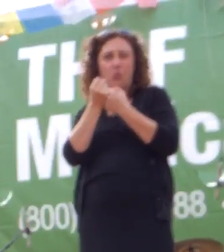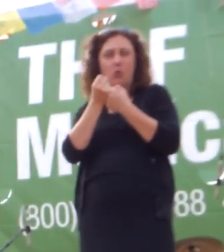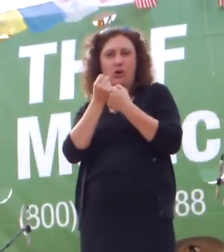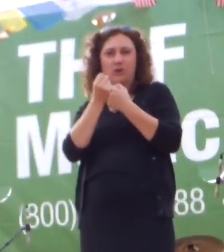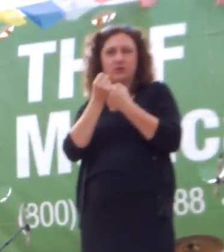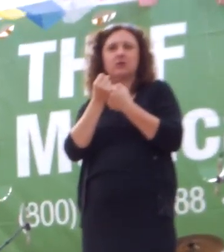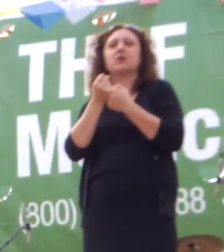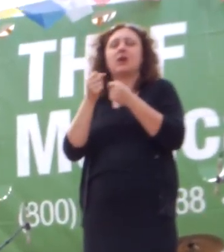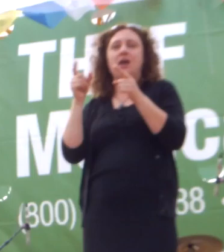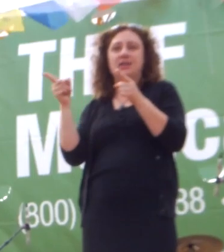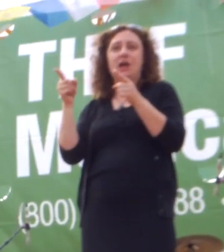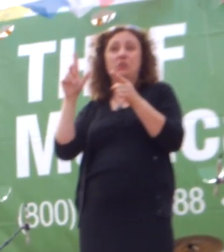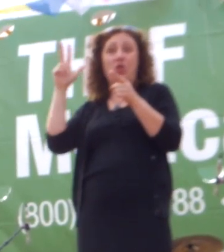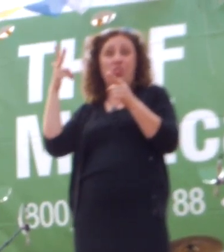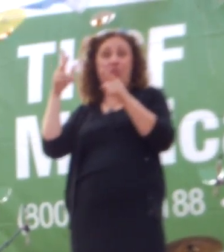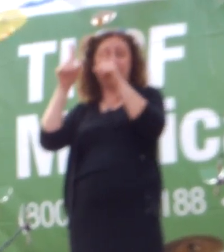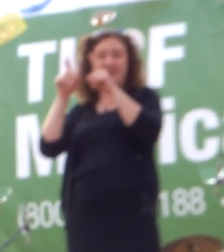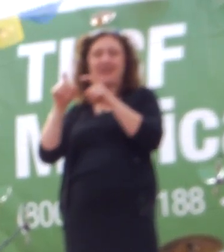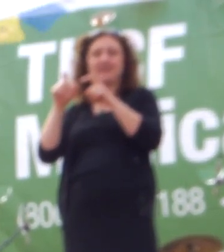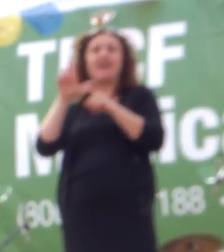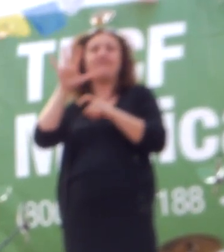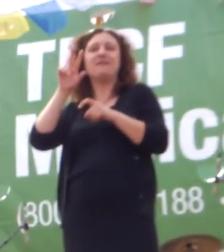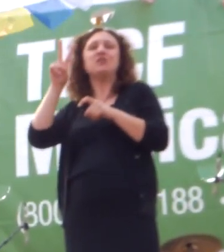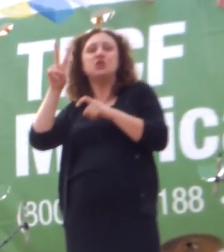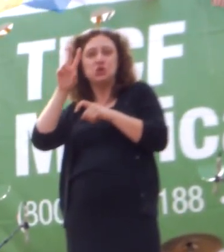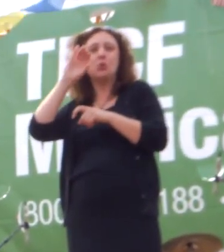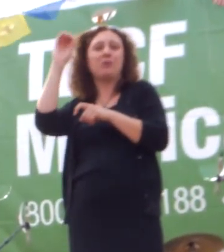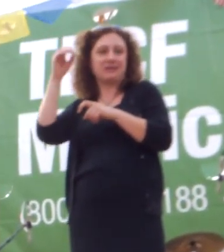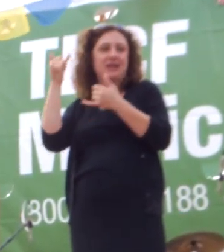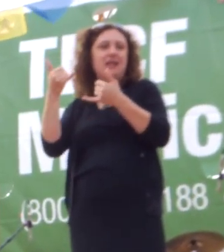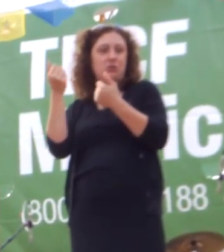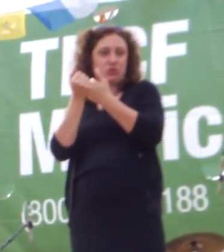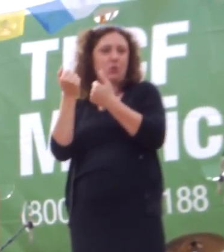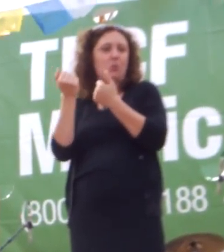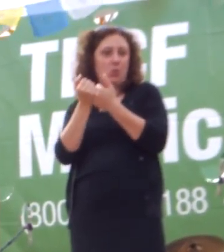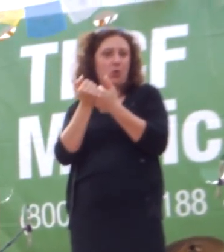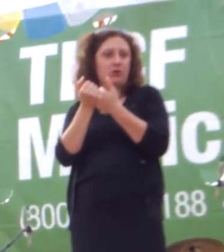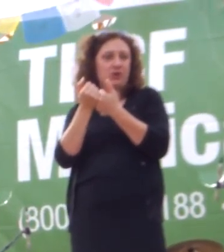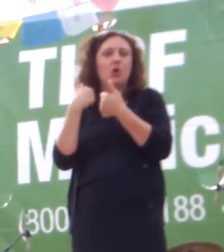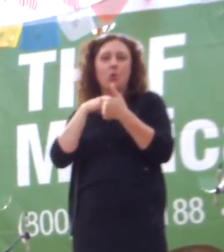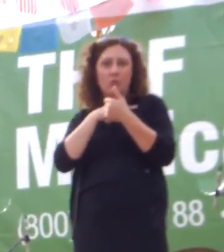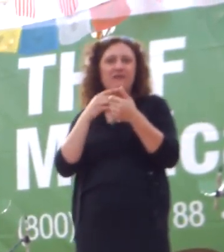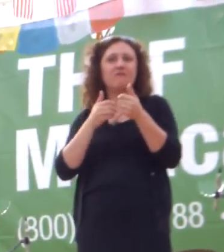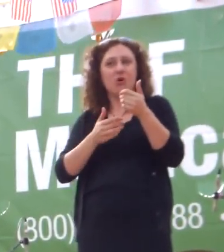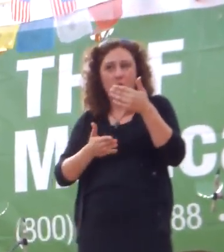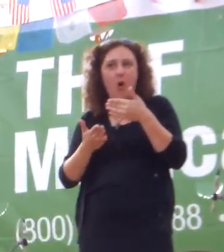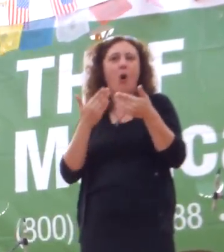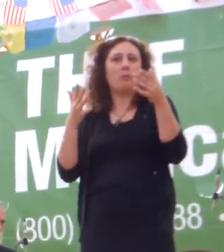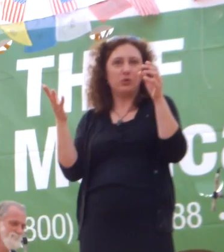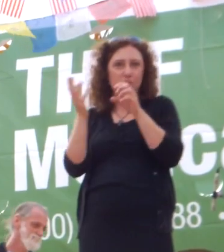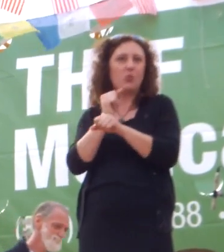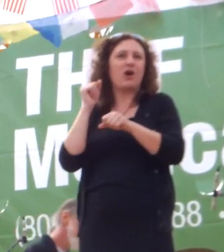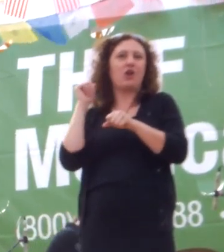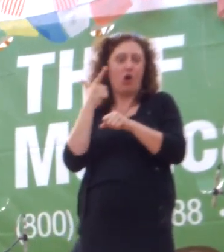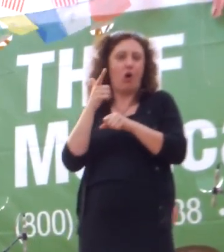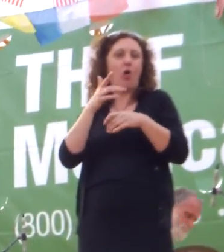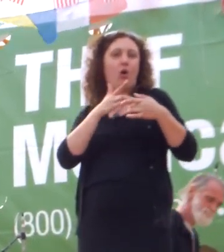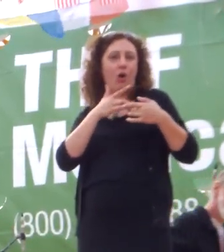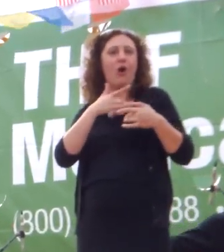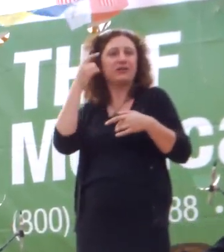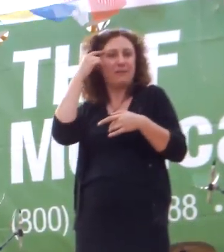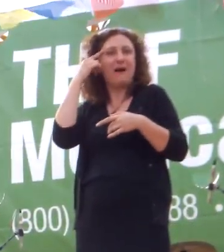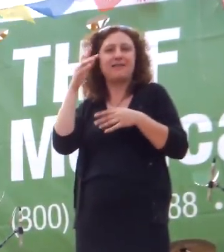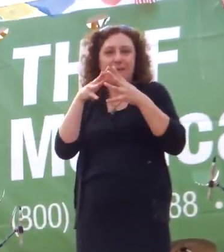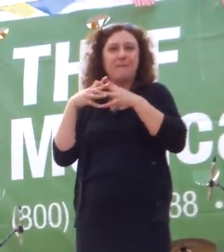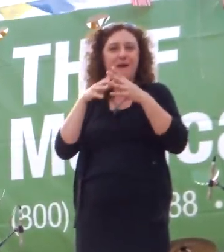had 52%. Those are nationwide, folks. We have largely won the hearts and minds of the American people.